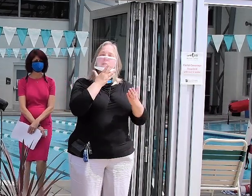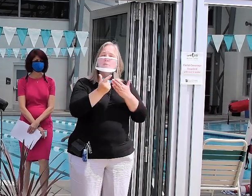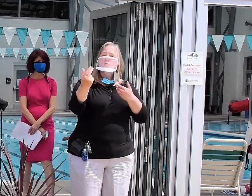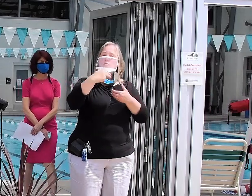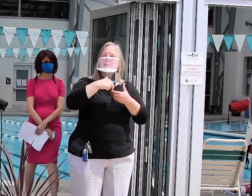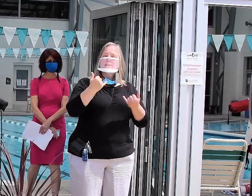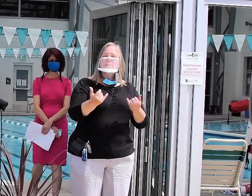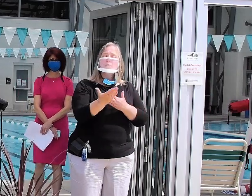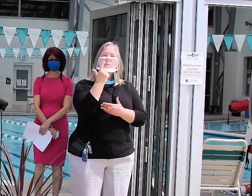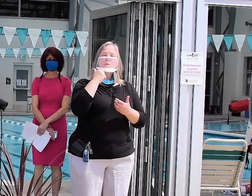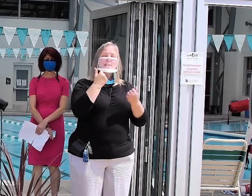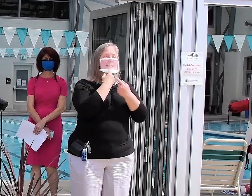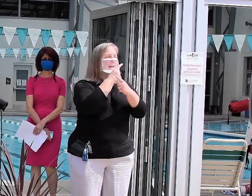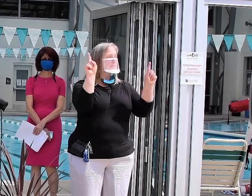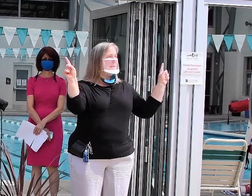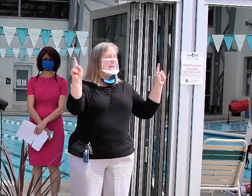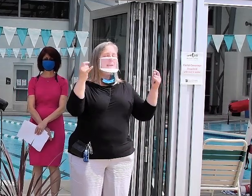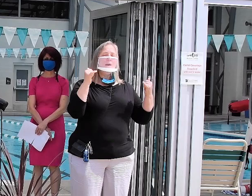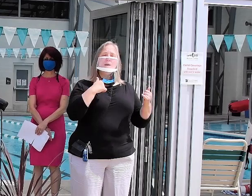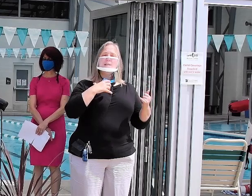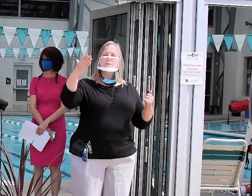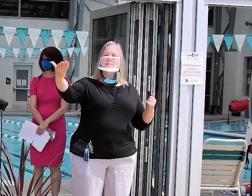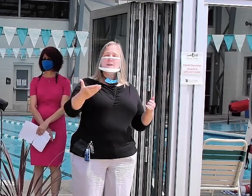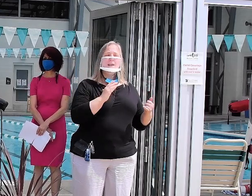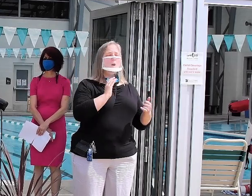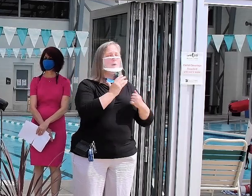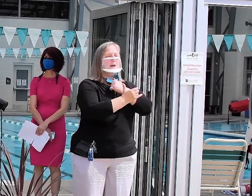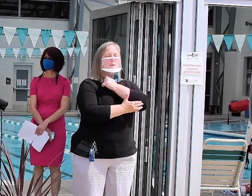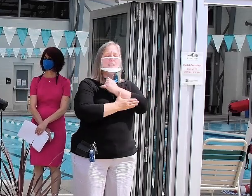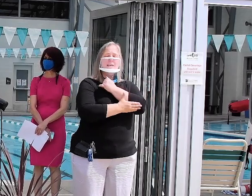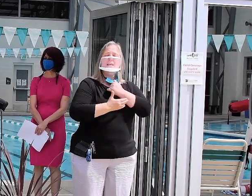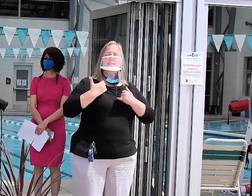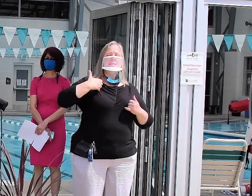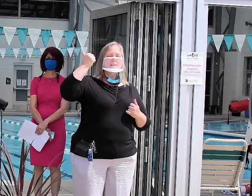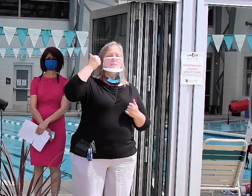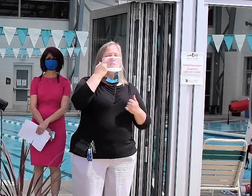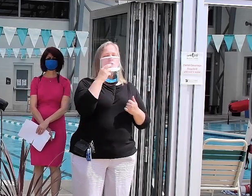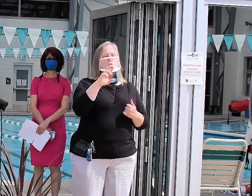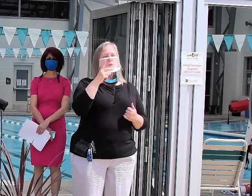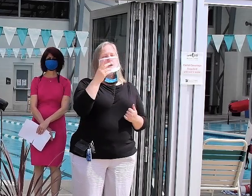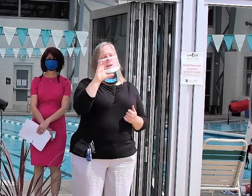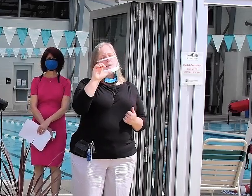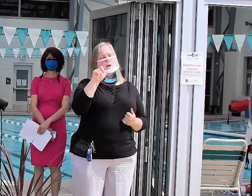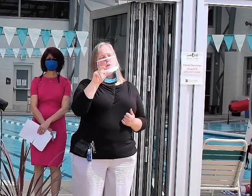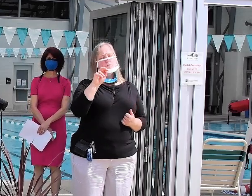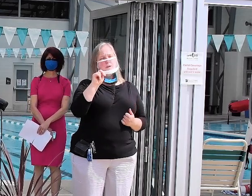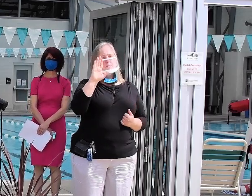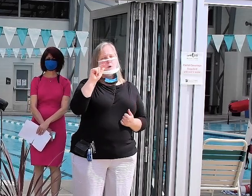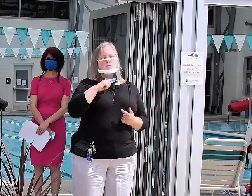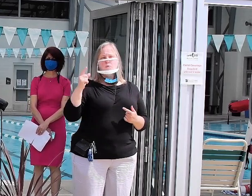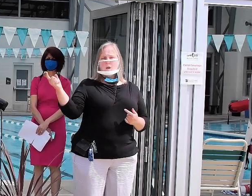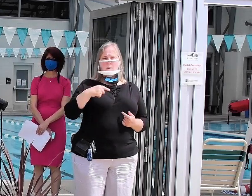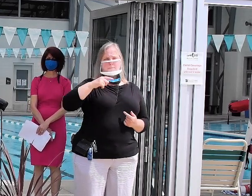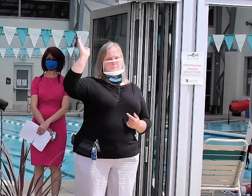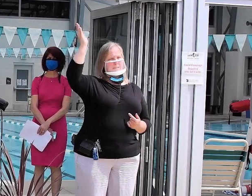this announcement. Now I'd like to invite our County Executive, Dr. Calvin Ball, to come up and speak.